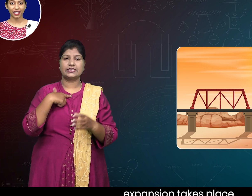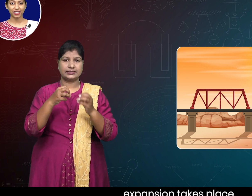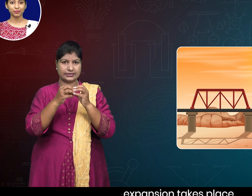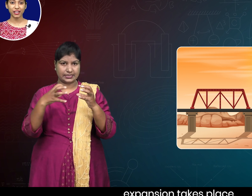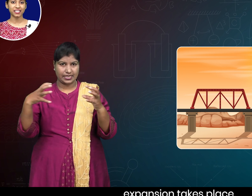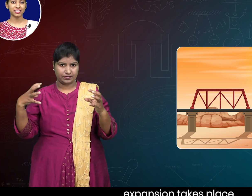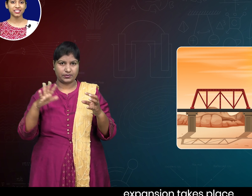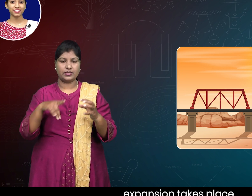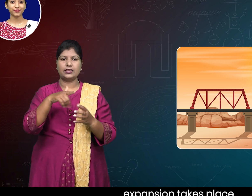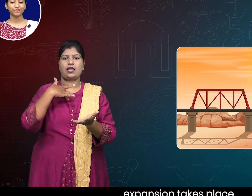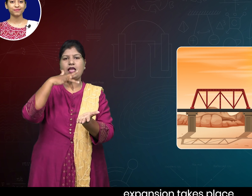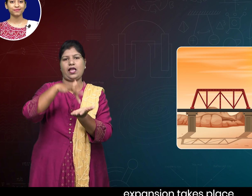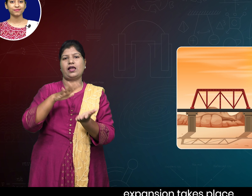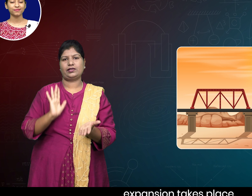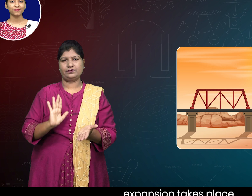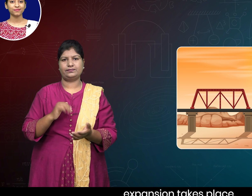expansion takes place.